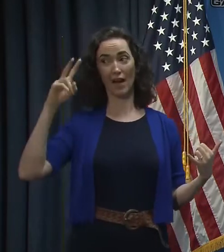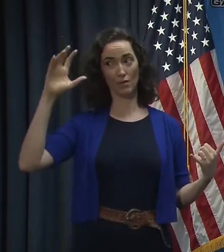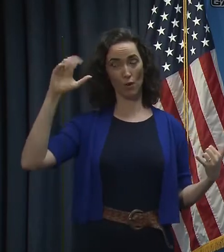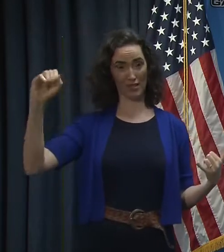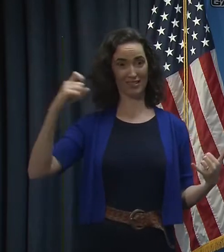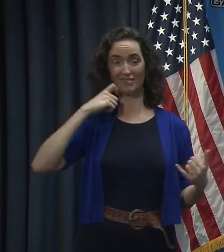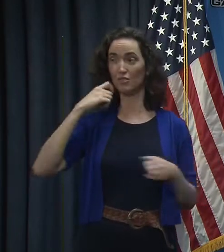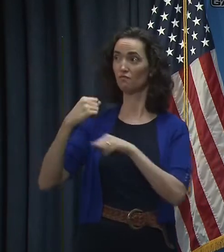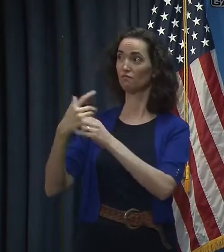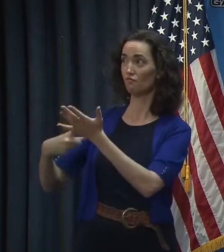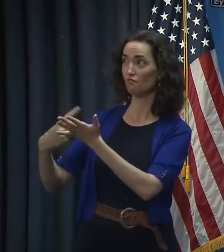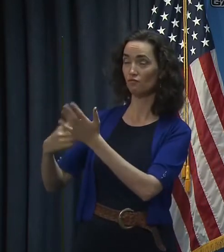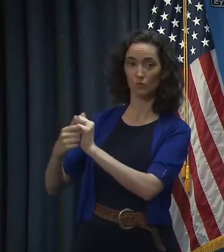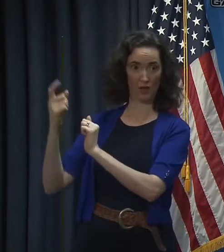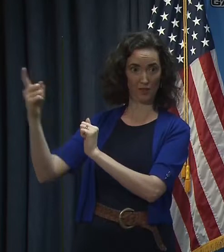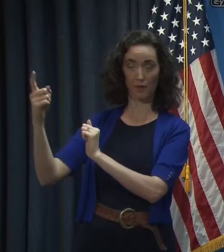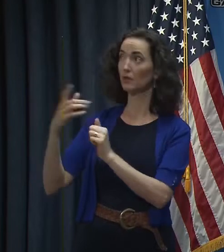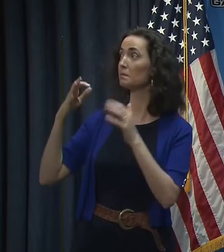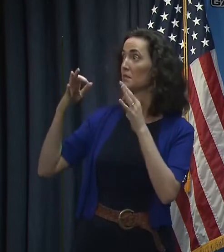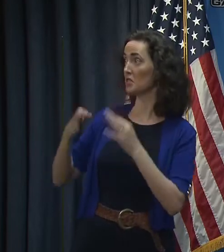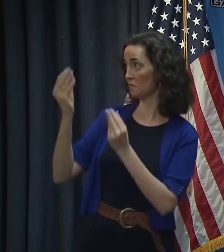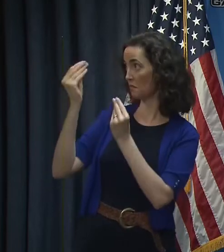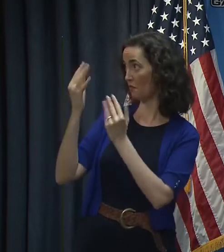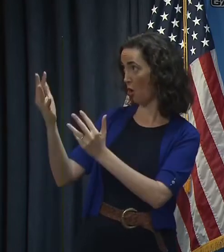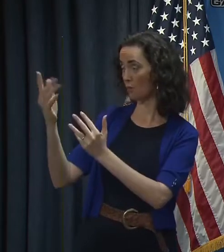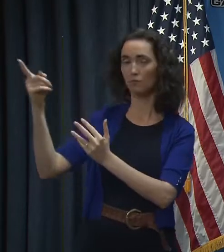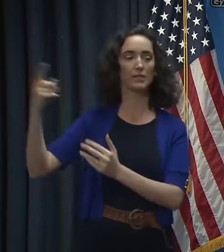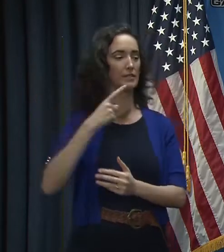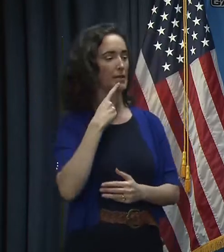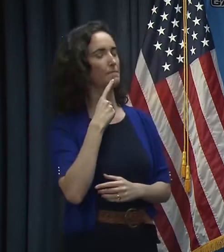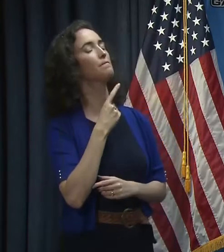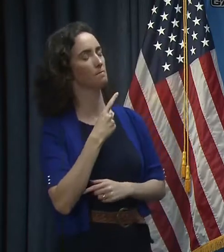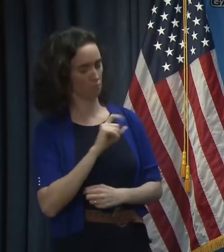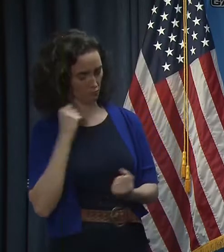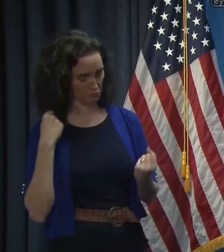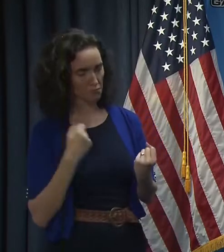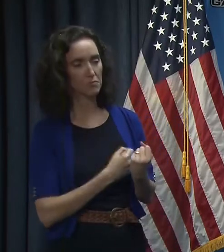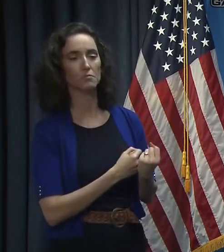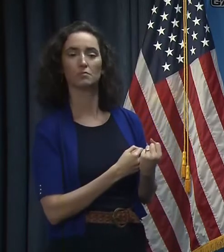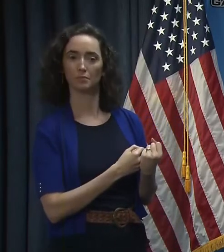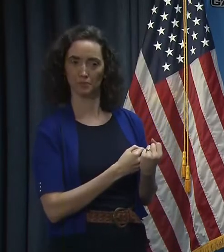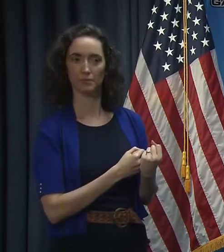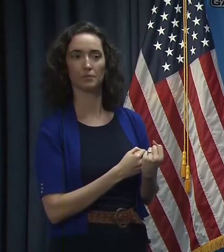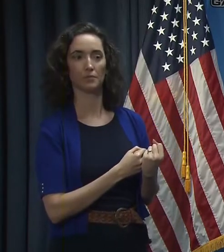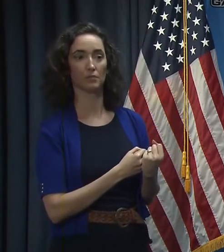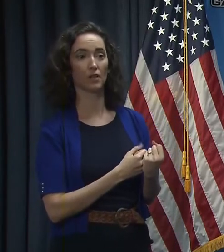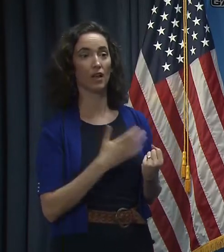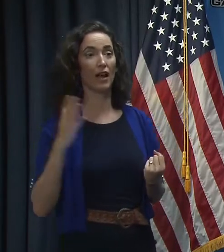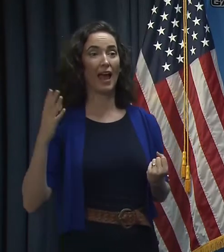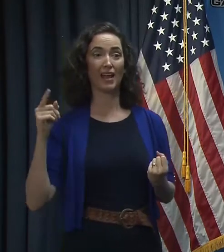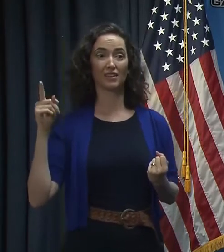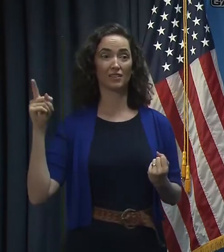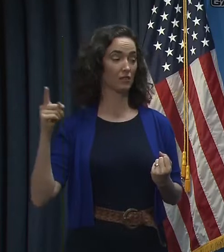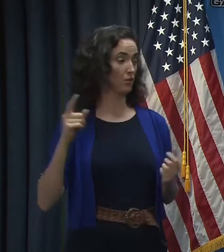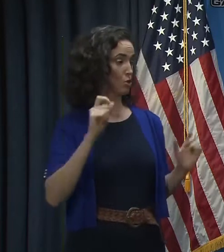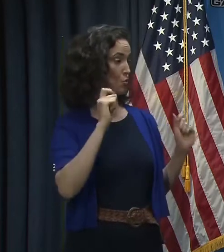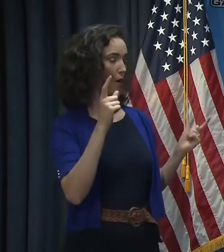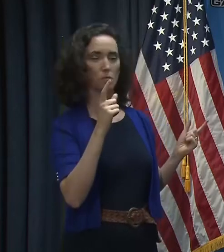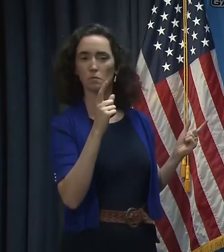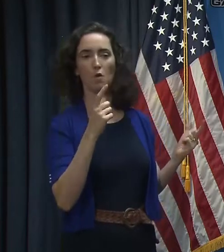of my decision, and he told me that he supported the decision, and quite frankly, it's not terribly